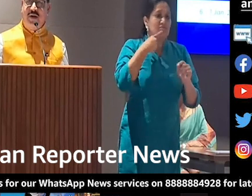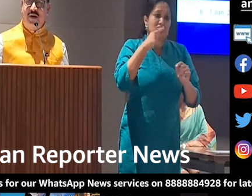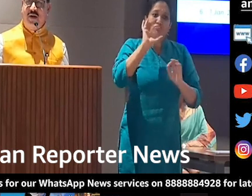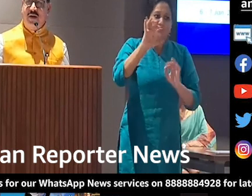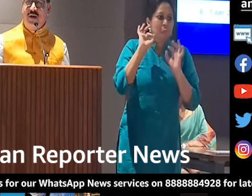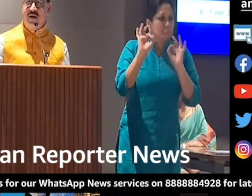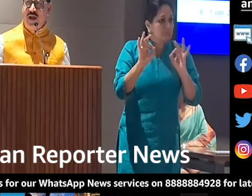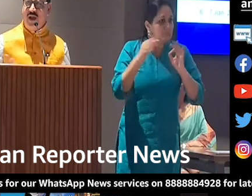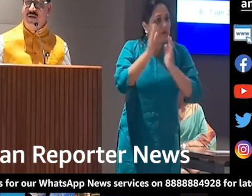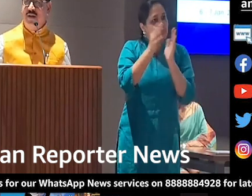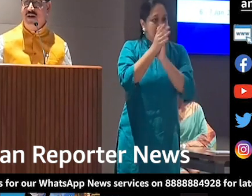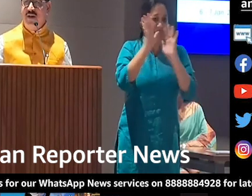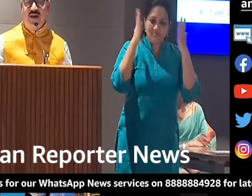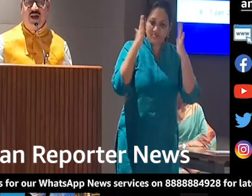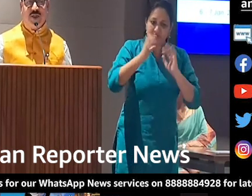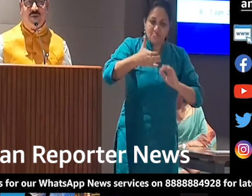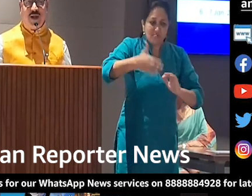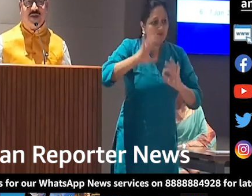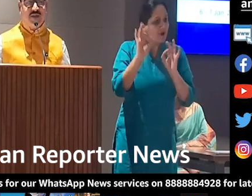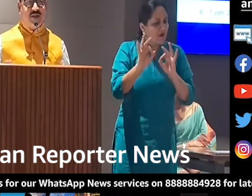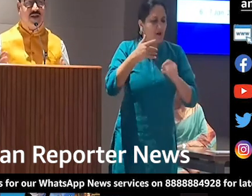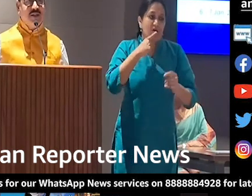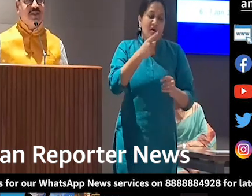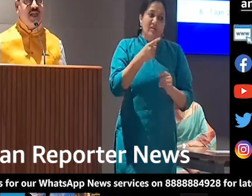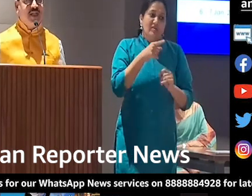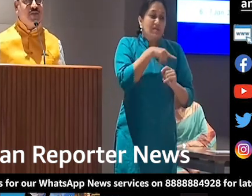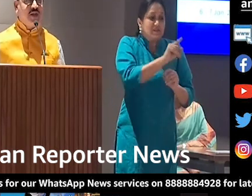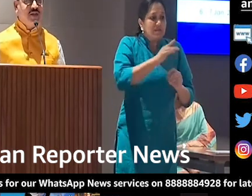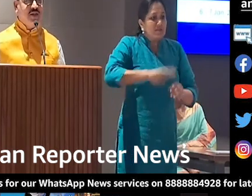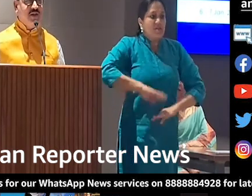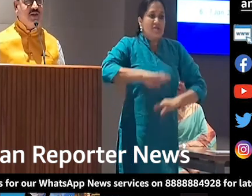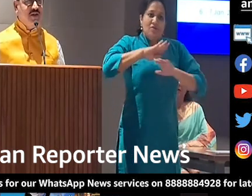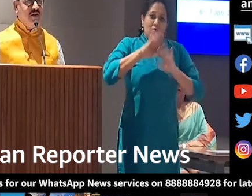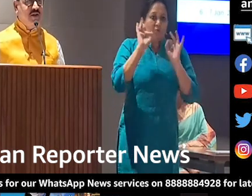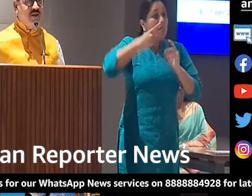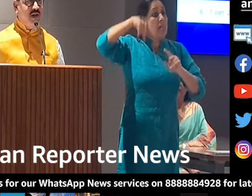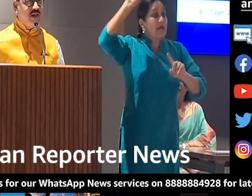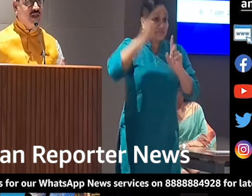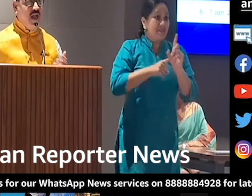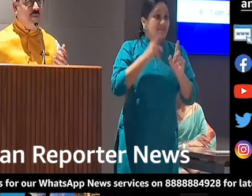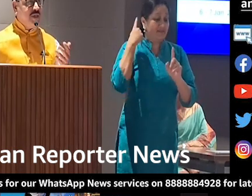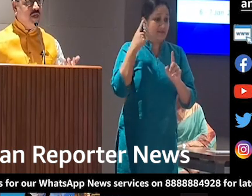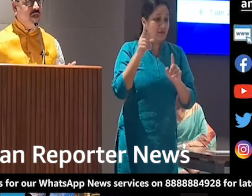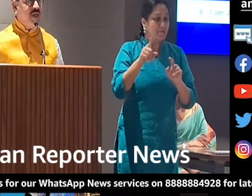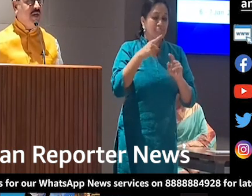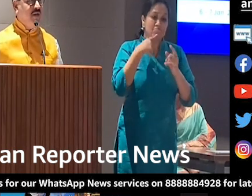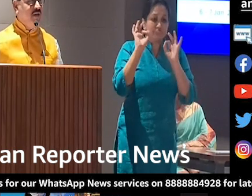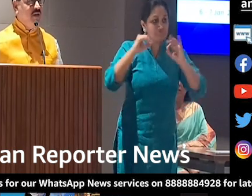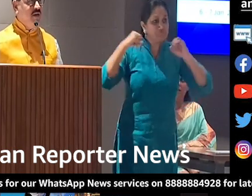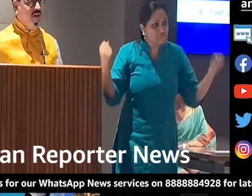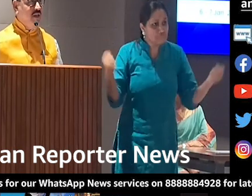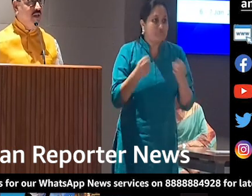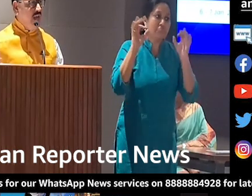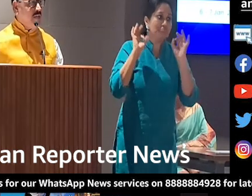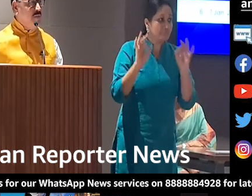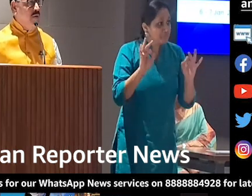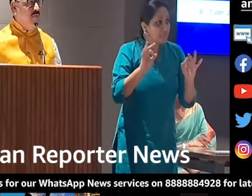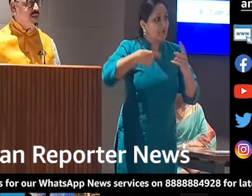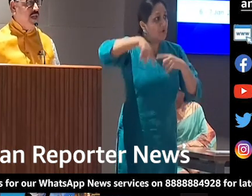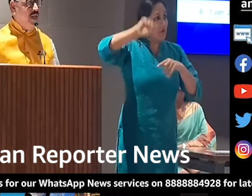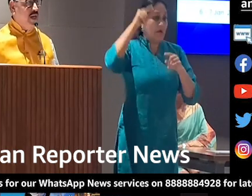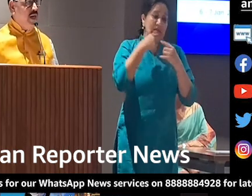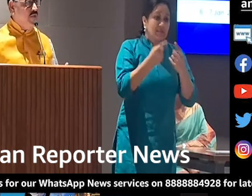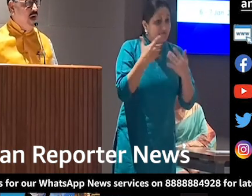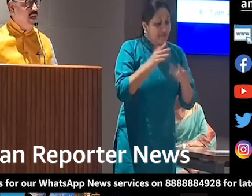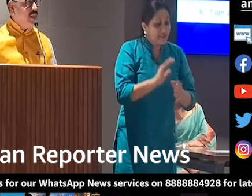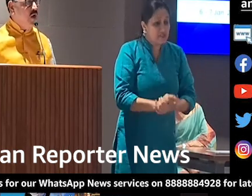complimented, he has expressed his satisfaction, he has appreciated the last Purple Fest,